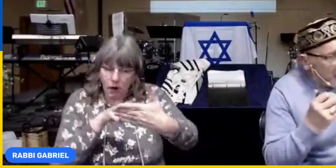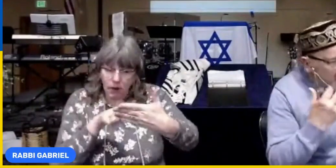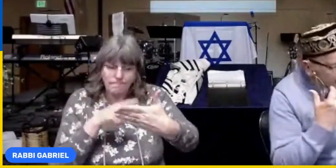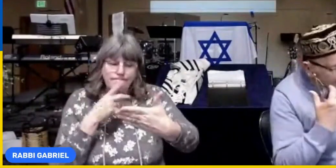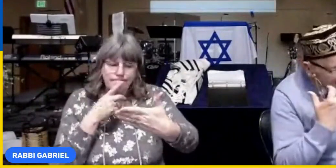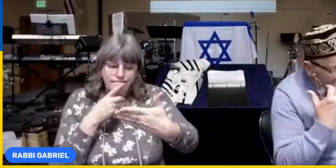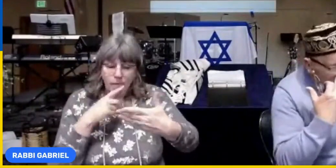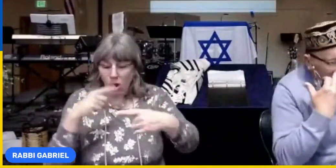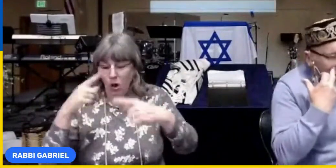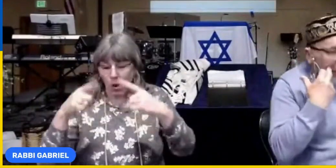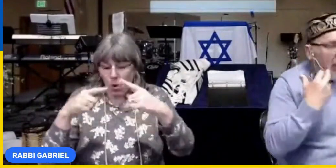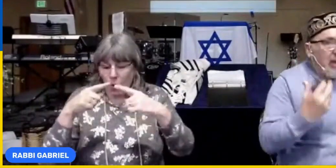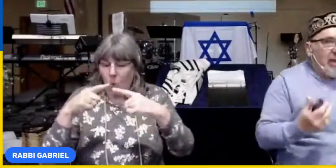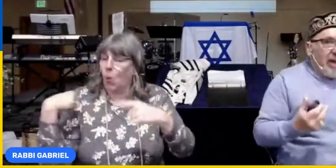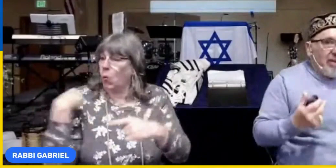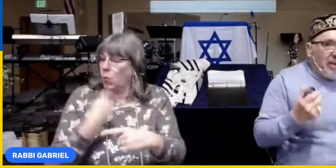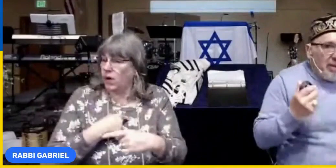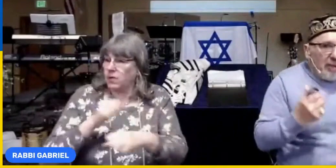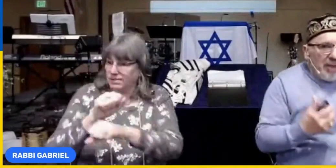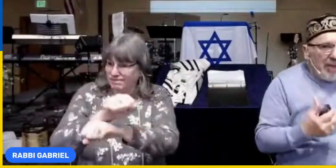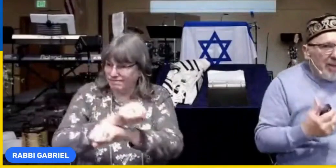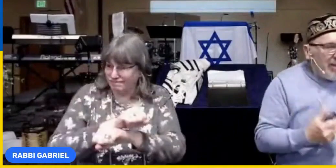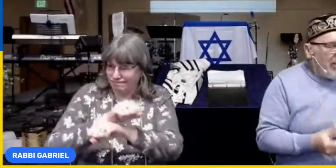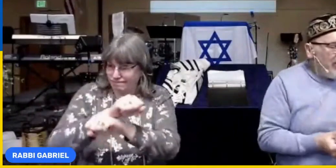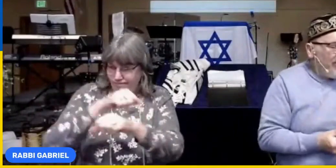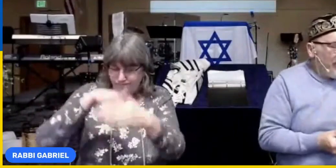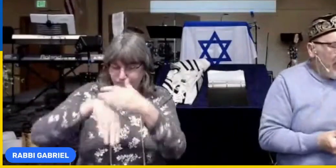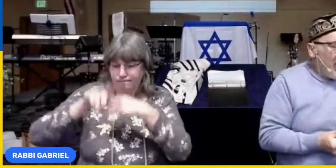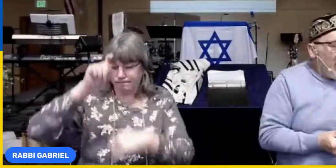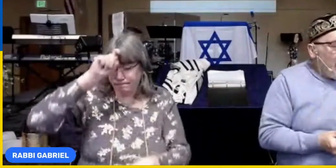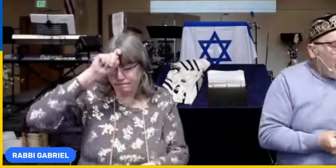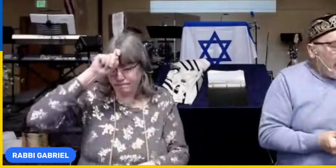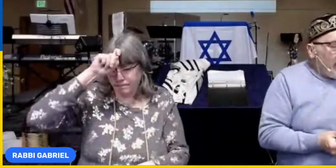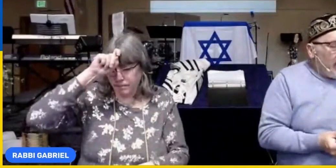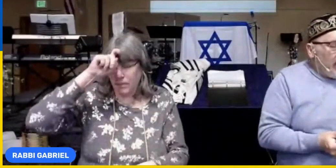Hebrew and transliteration, and a little bit in English.